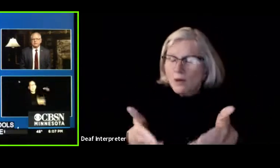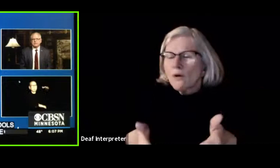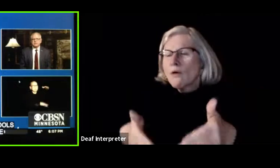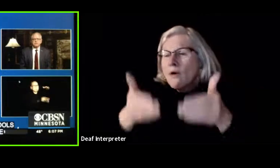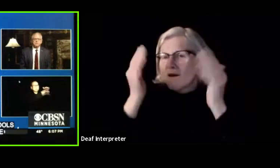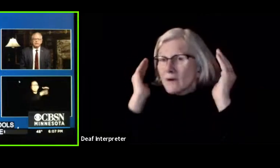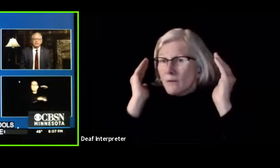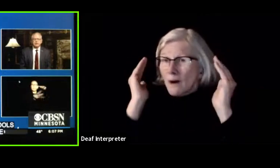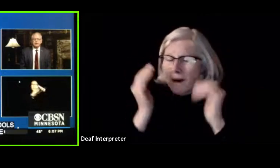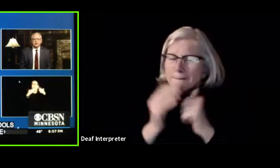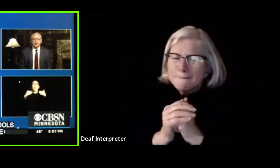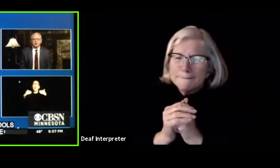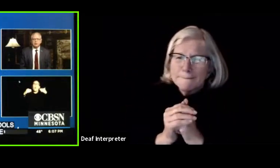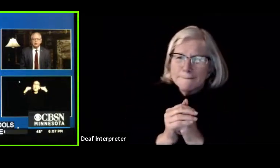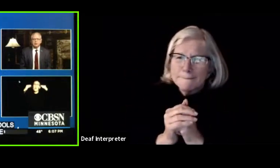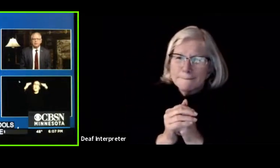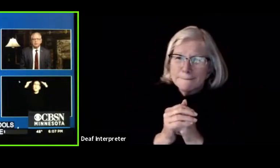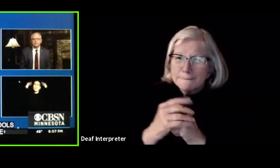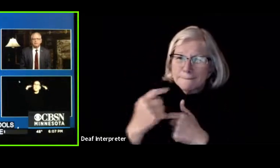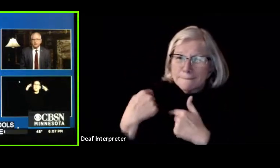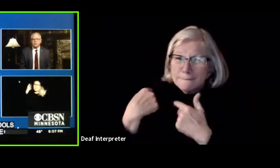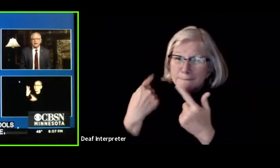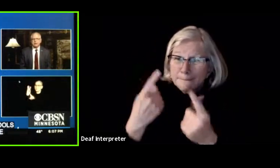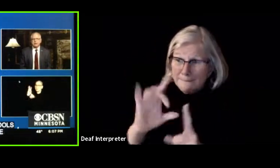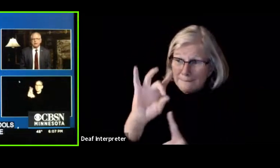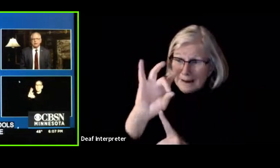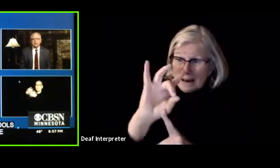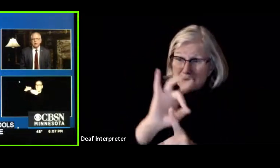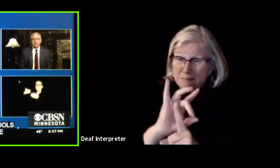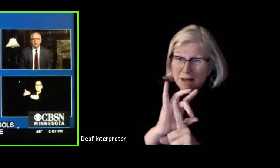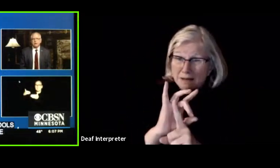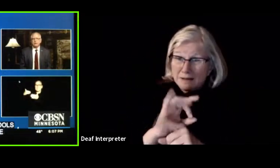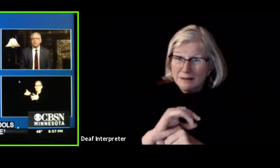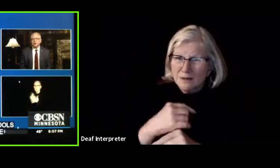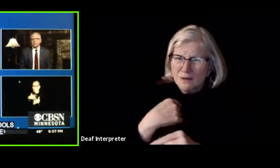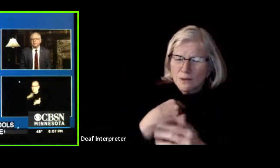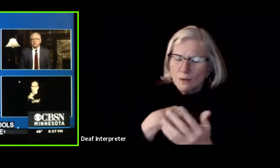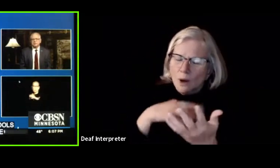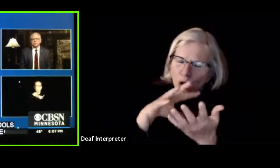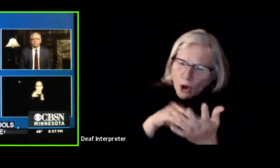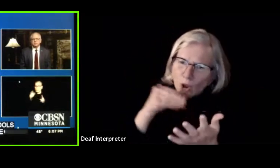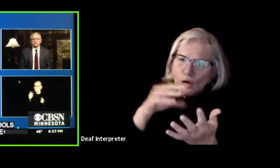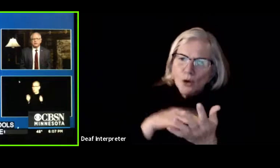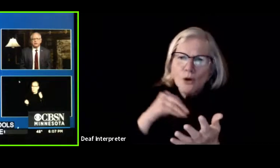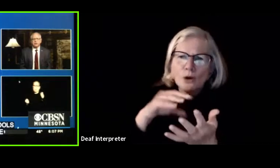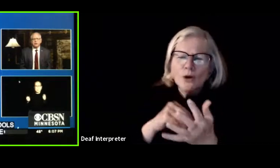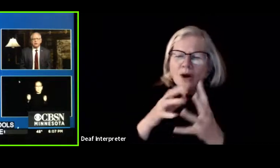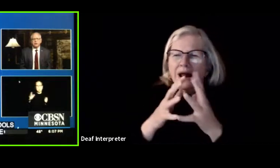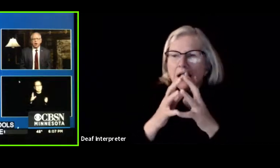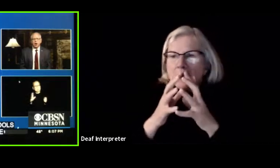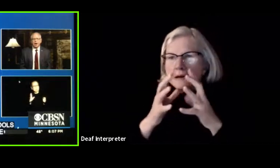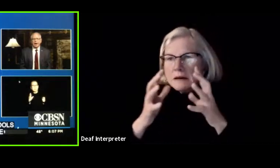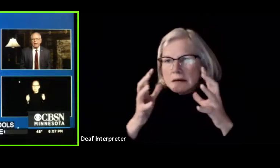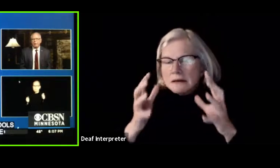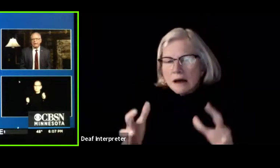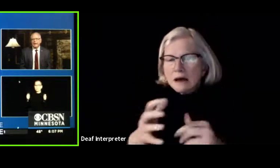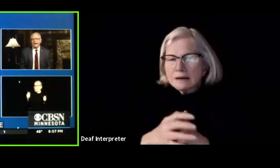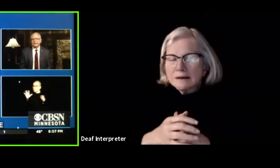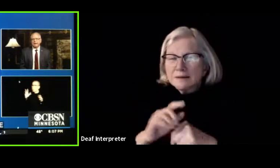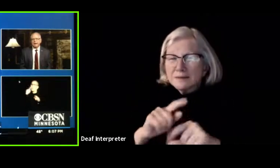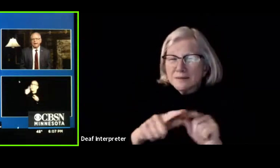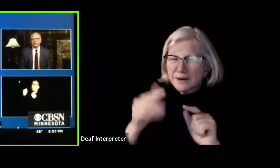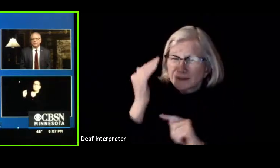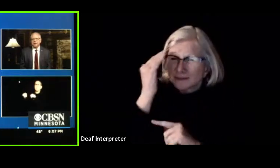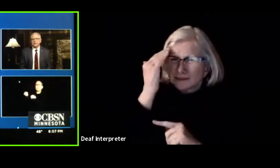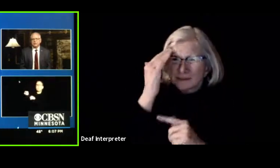months since we've been dealing with COVID, we've learned much, but we also know, and much of this is predictable, on how we act